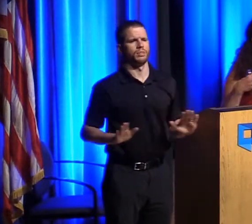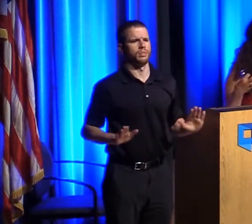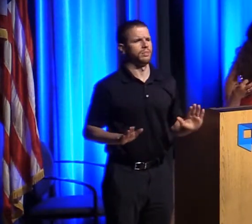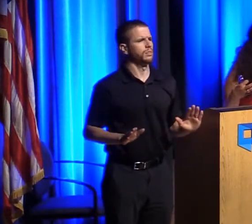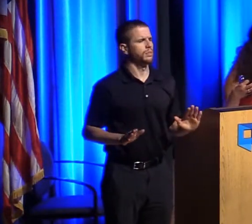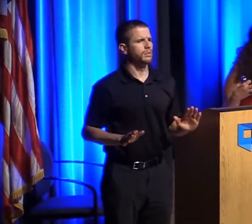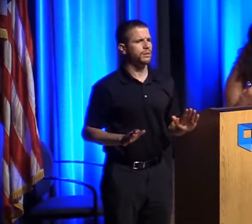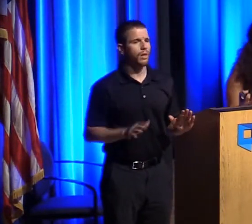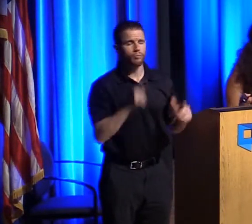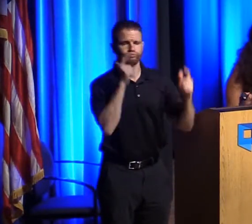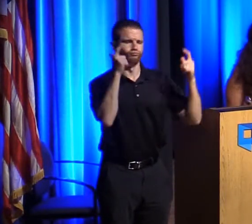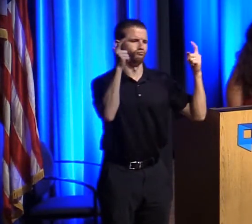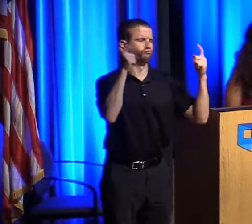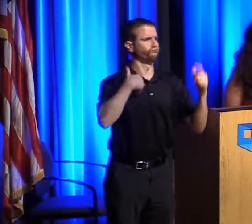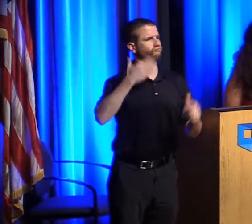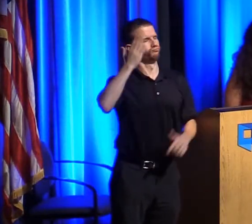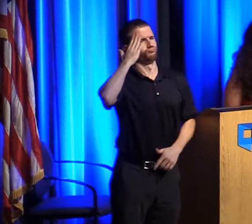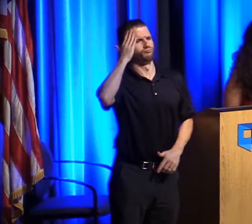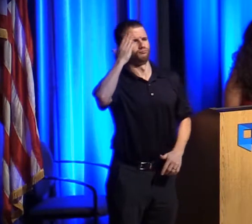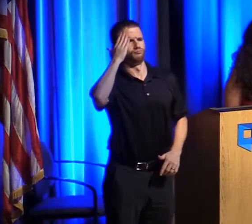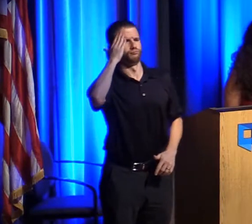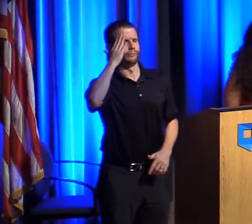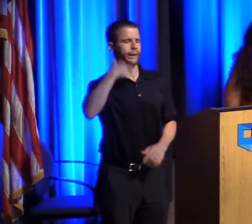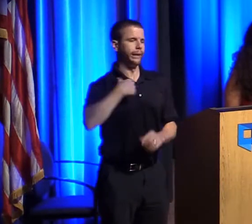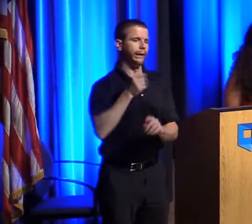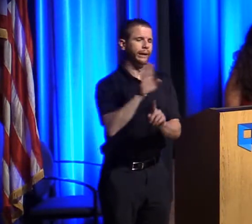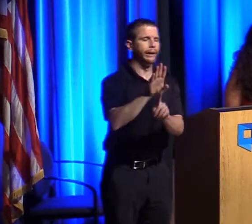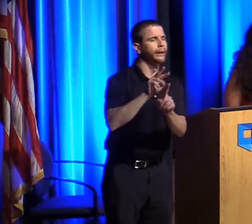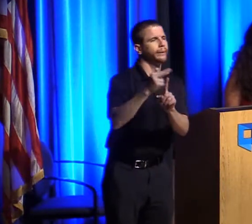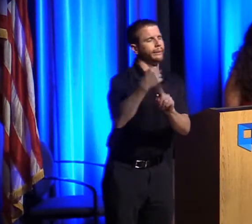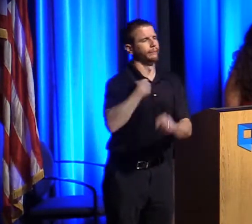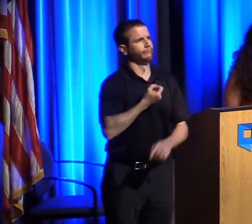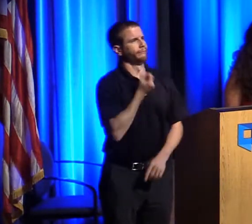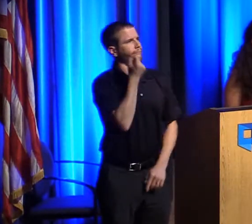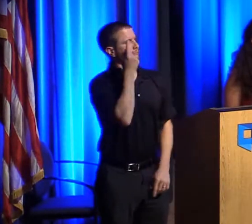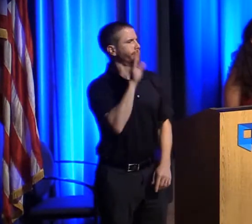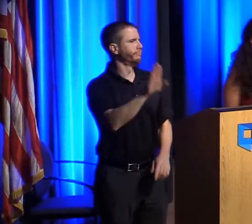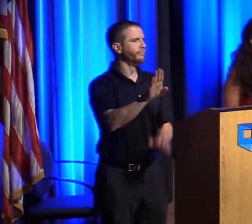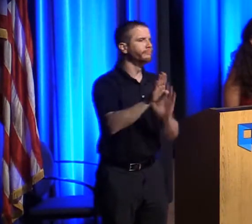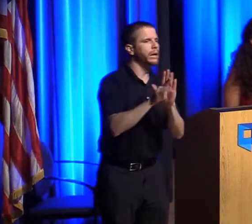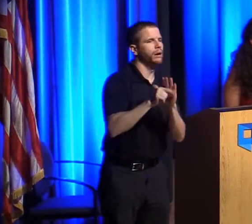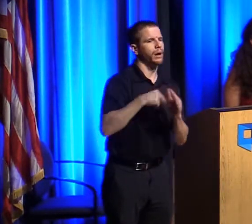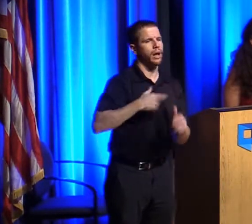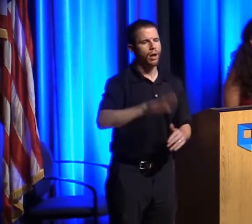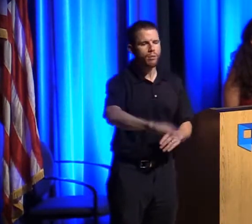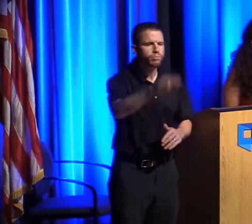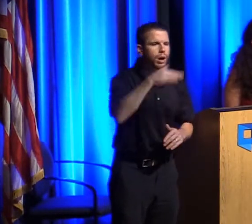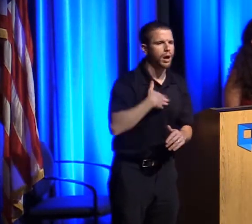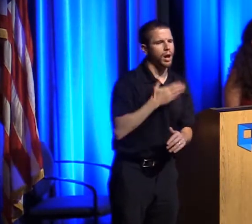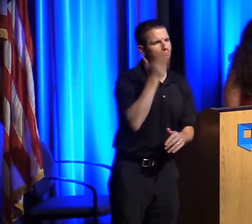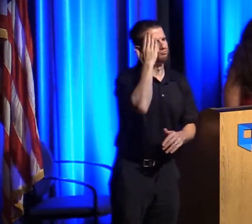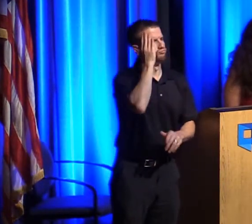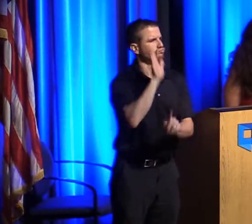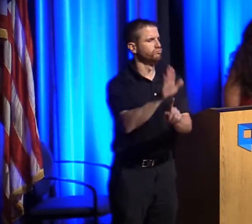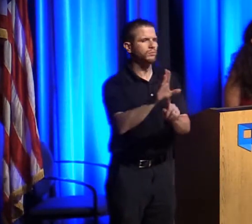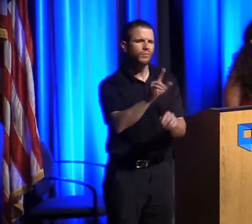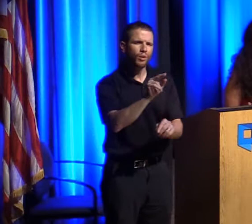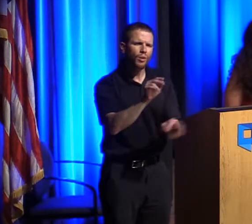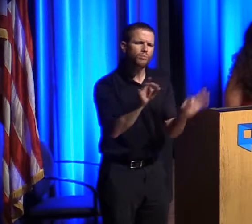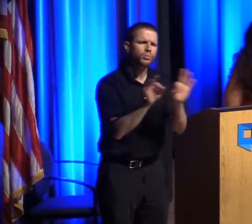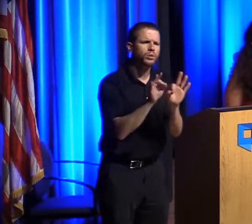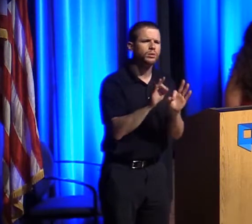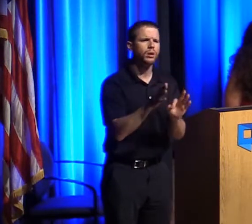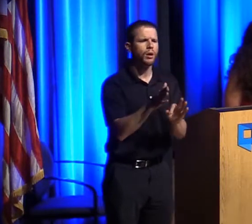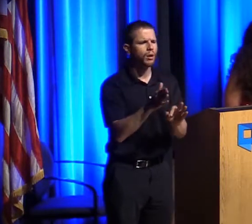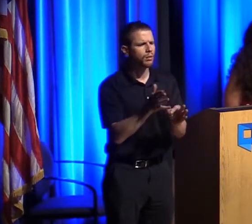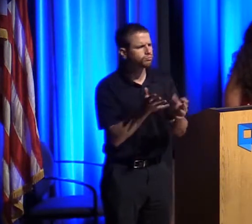Don't sort of assume that you understand their ethnicity, their race, their culture, but approach humbly in the same